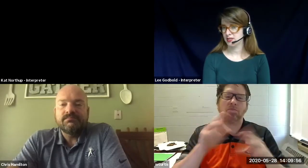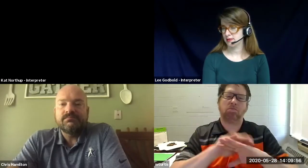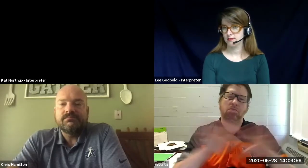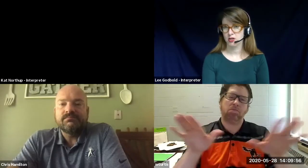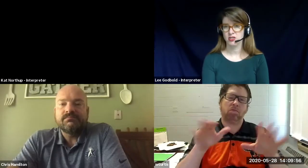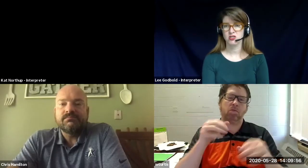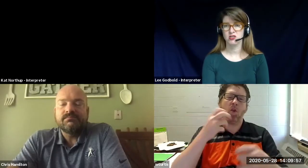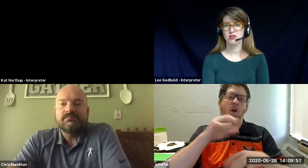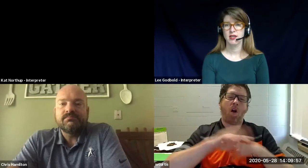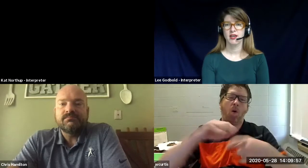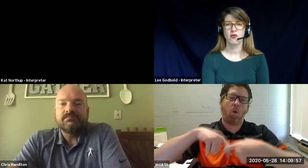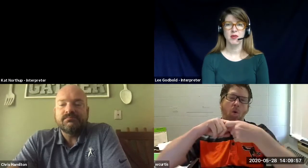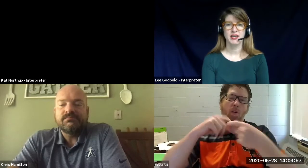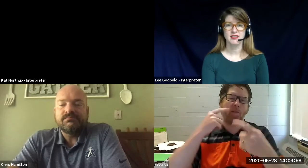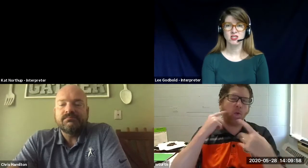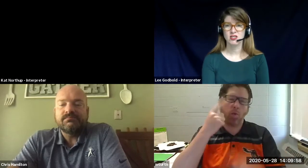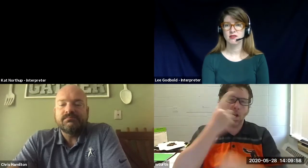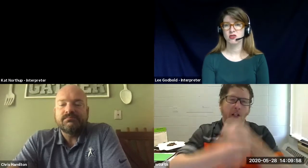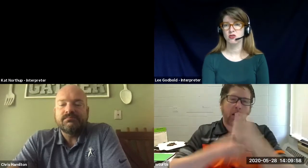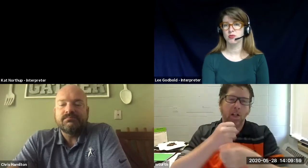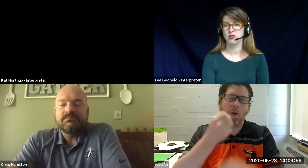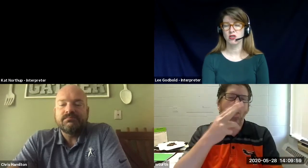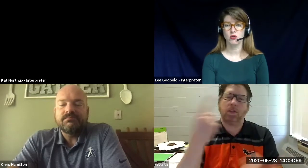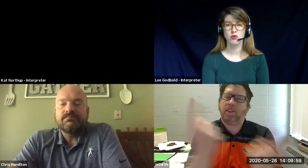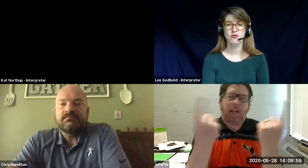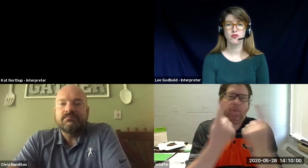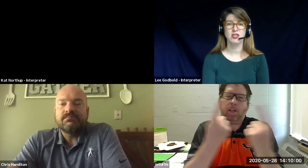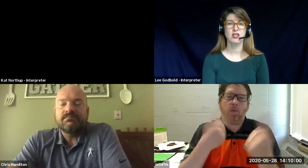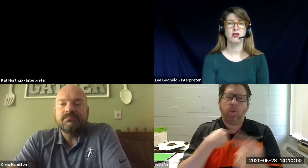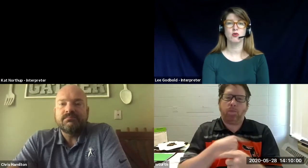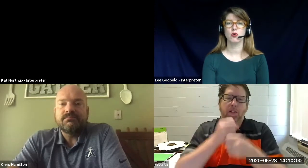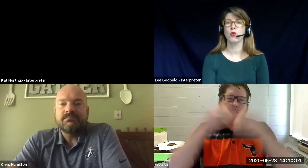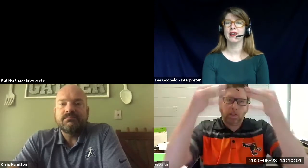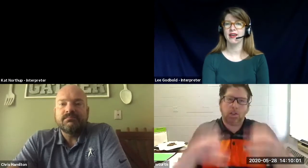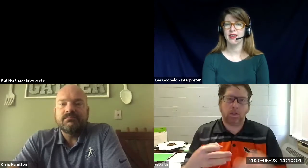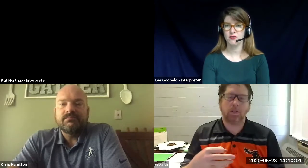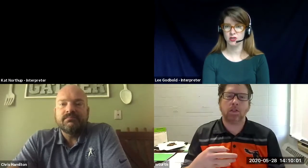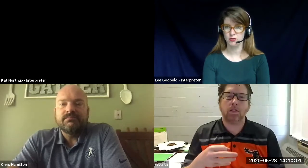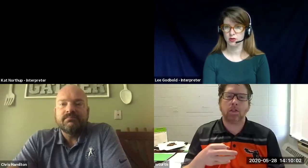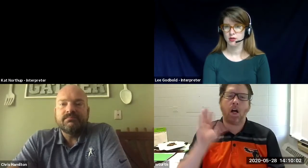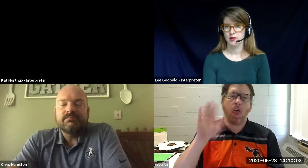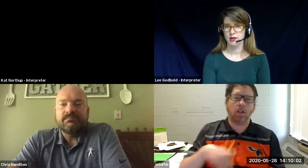tournaments are concerned, if we make a decision to put those on hold for a year or what have you,